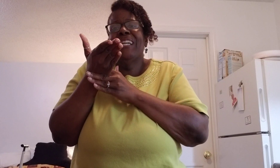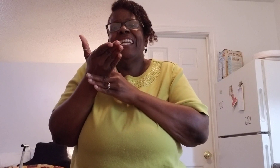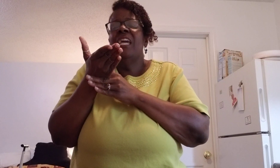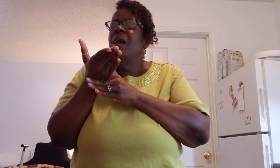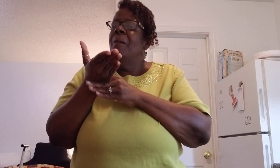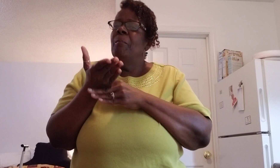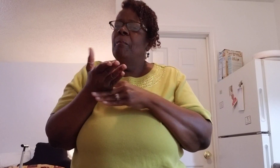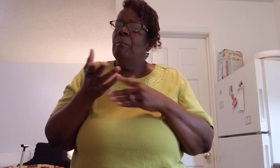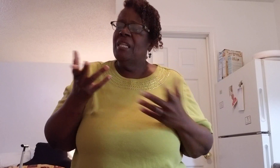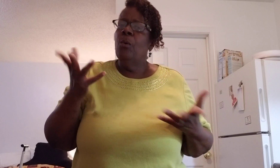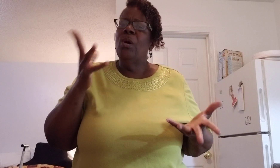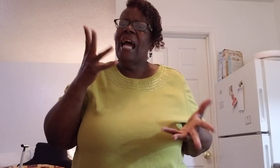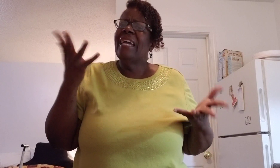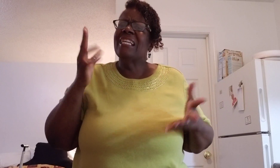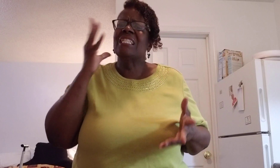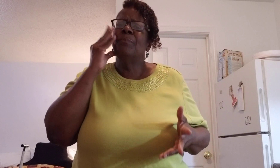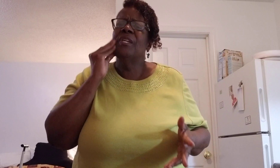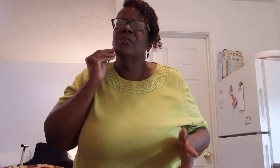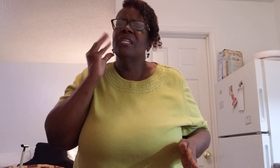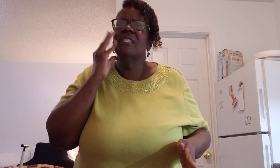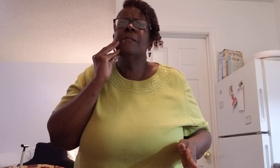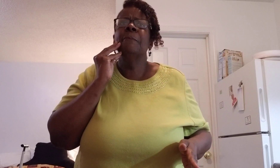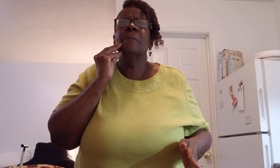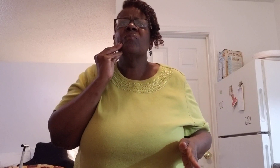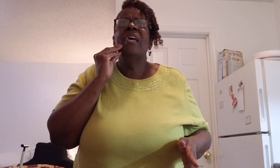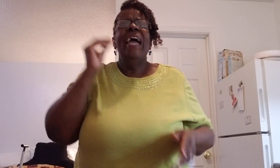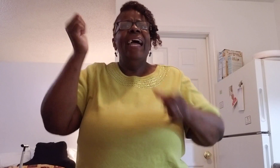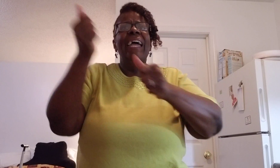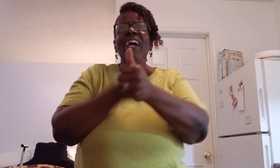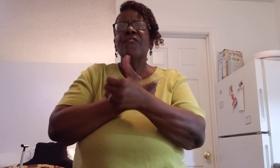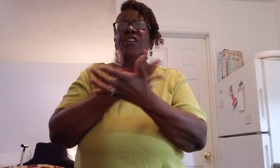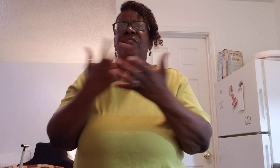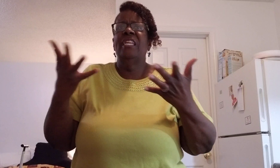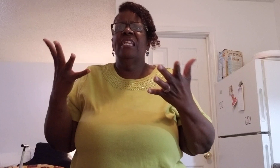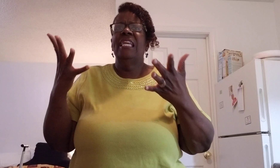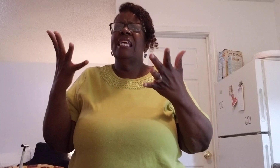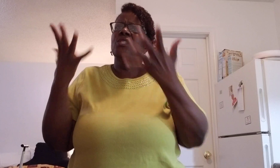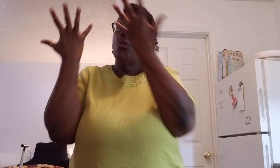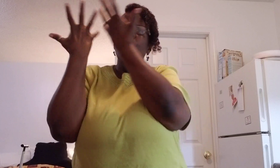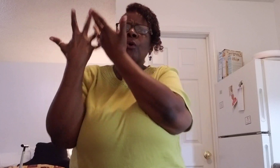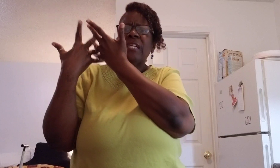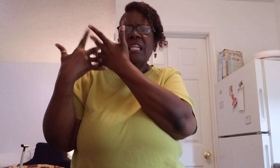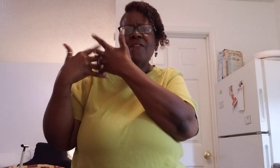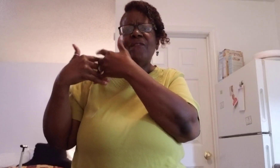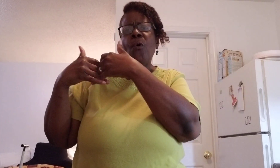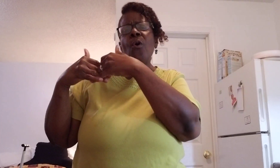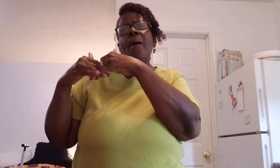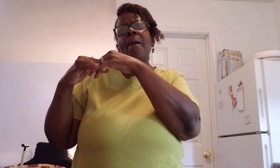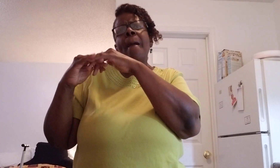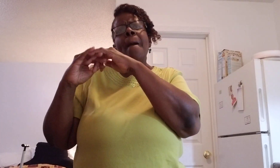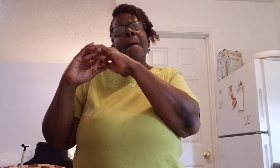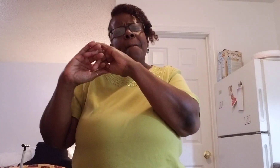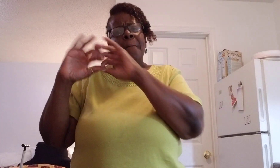okay? But what I experience. Everything is working for